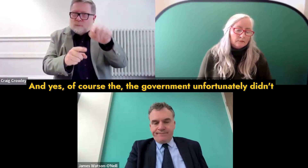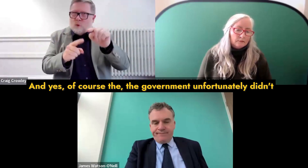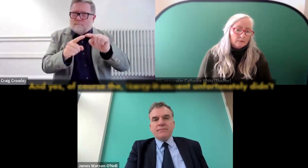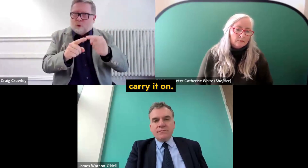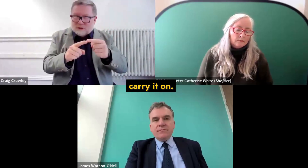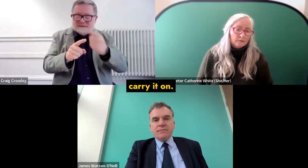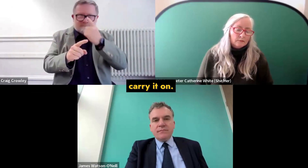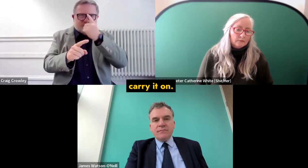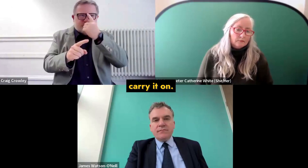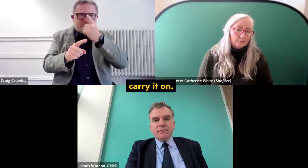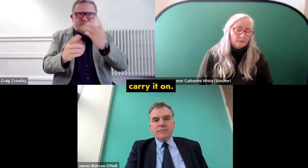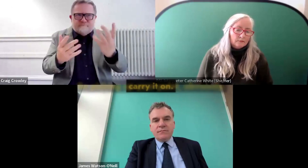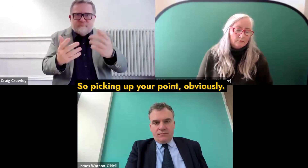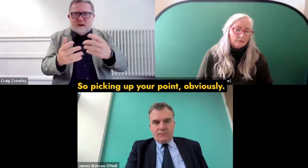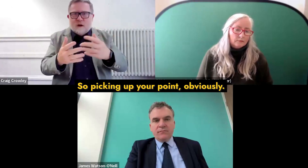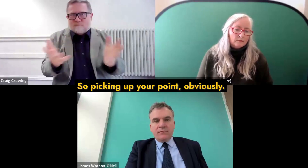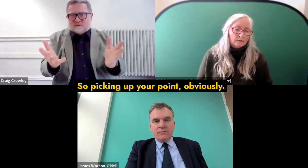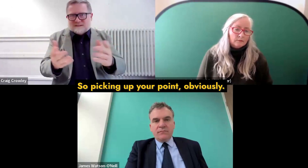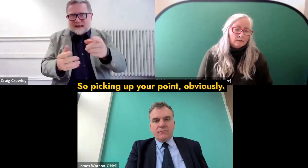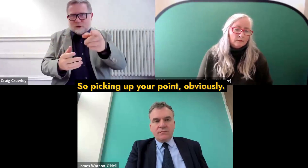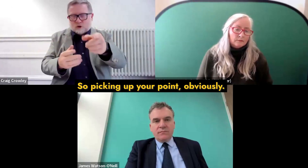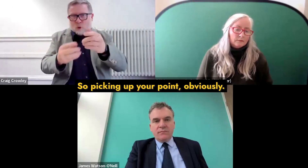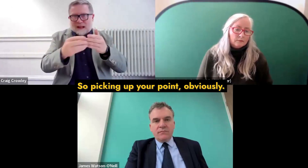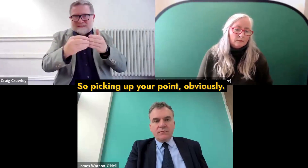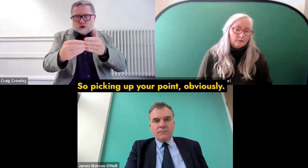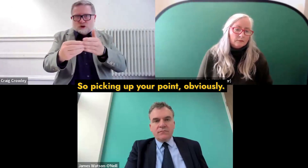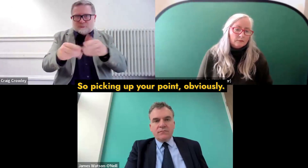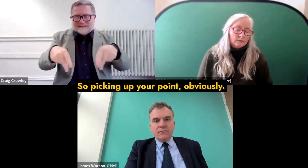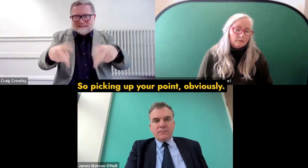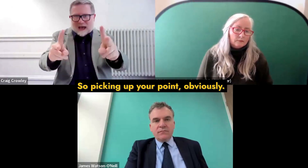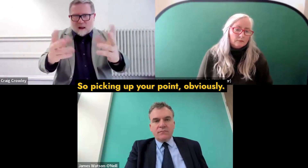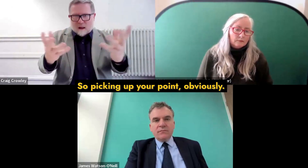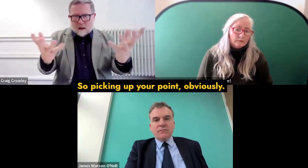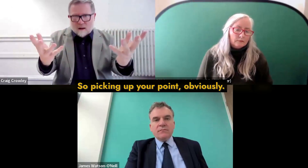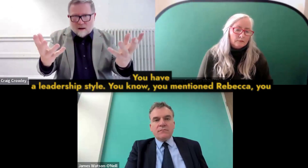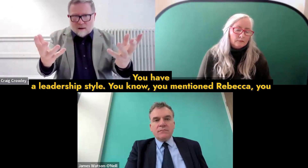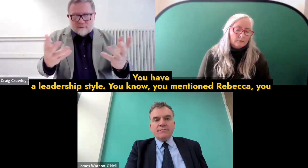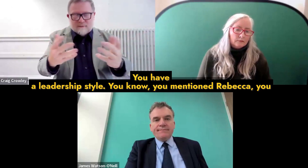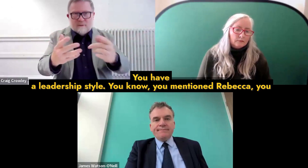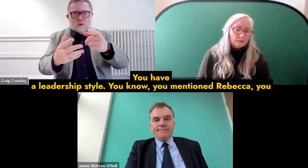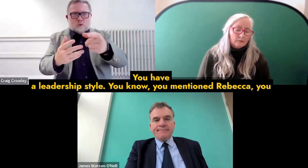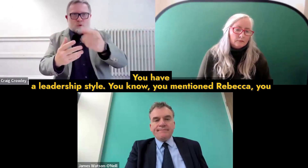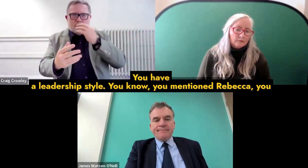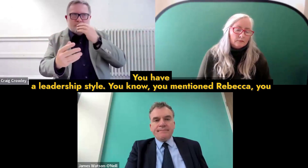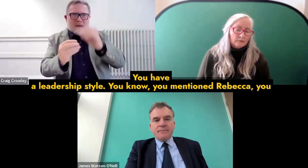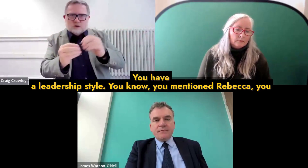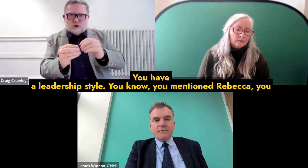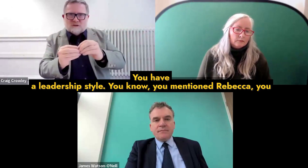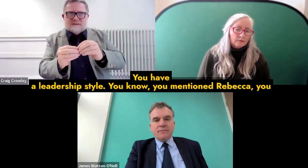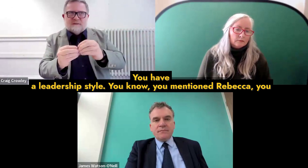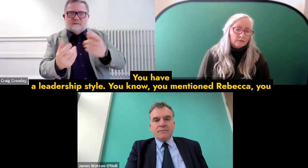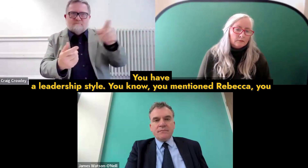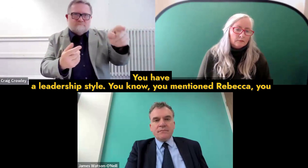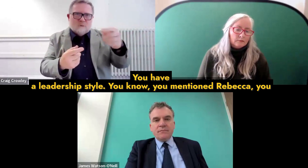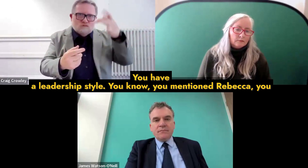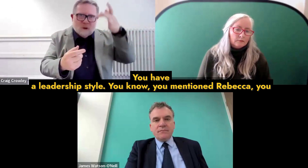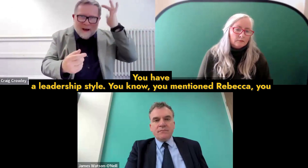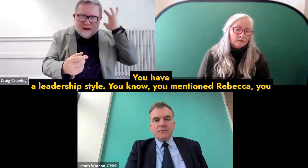unfortunately didn't carry it on. So picking up your point, obviously you have a leadership